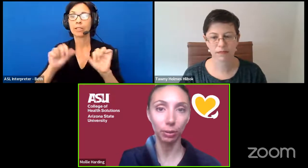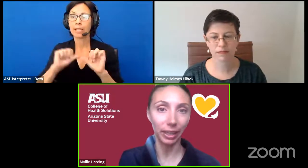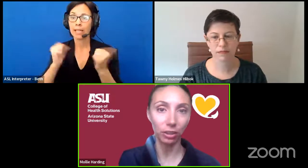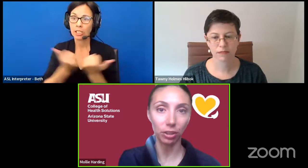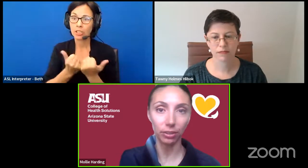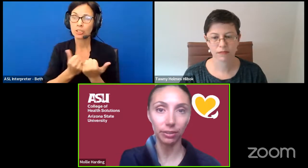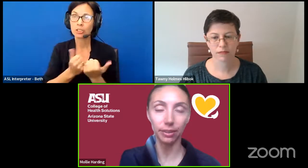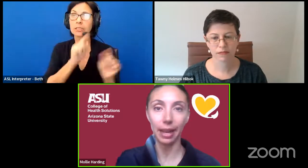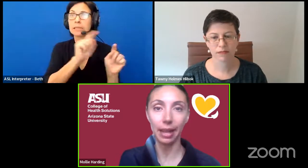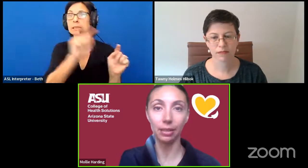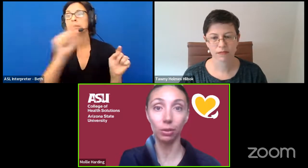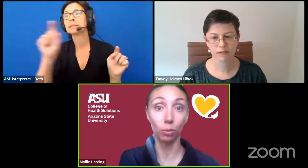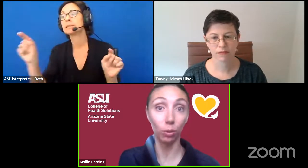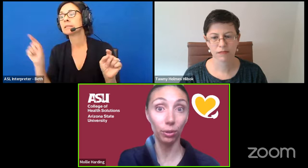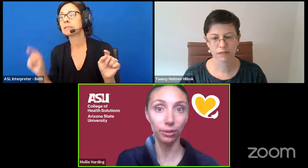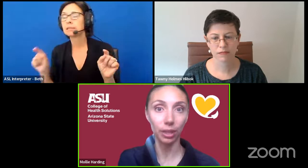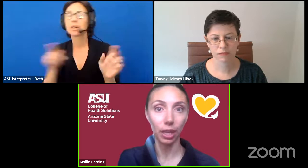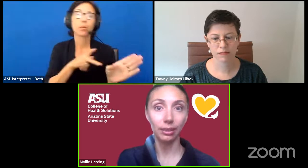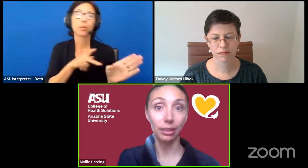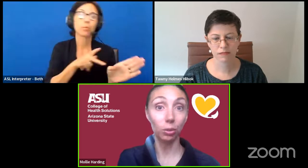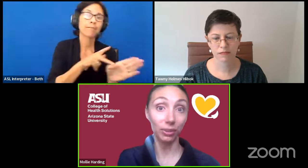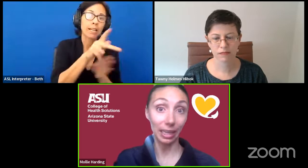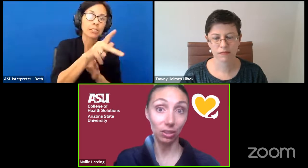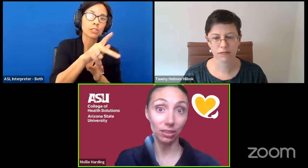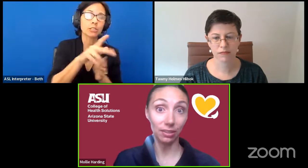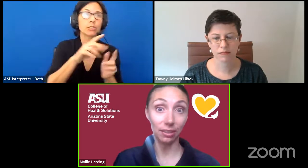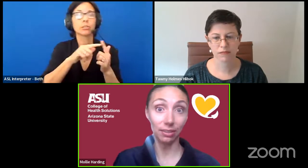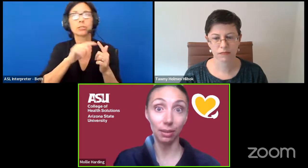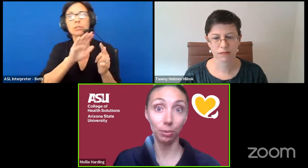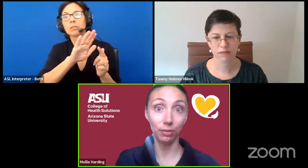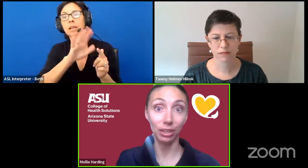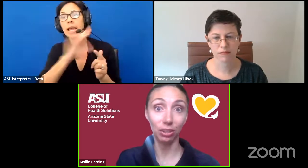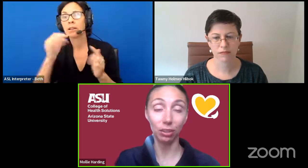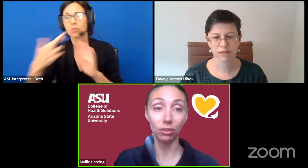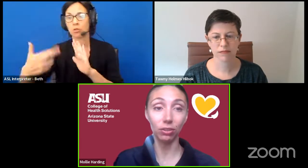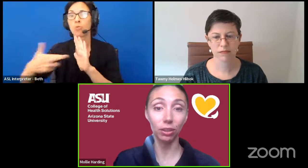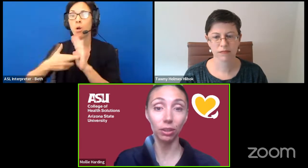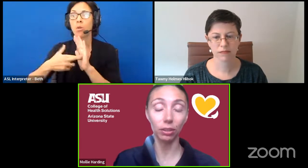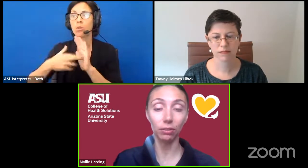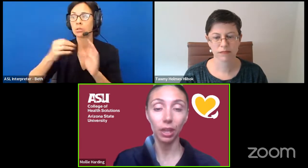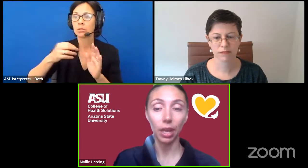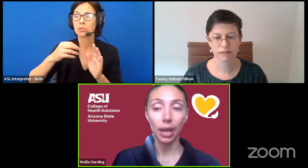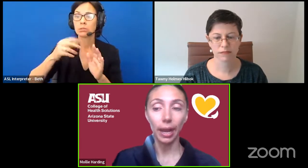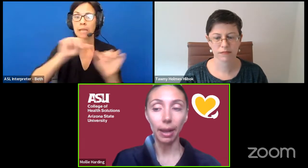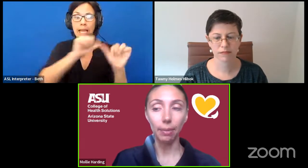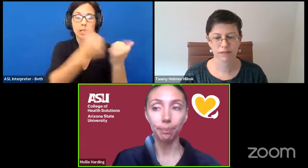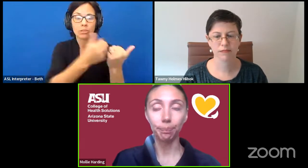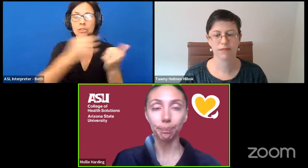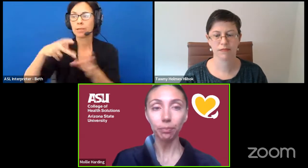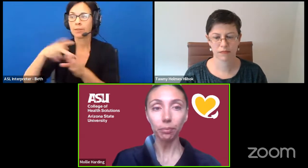all of the professionals, and the roles that those agencies and professionals serve